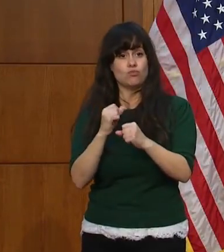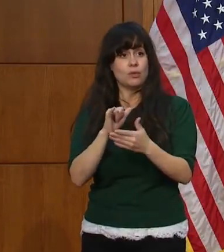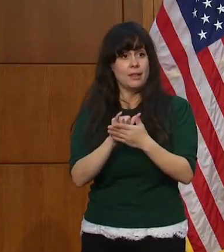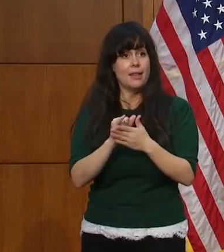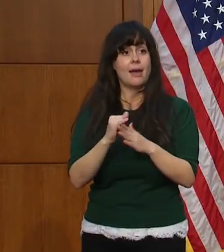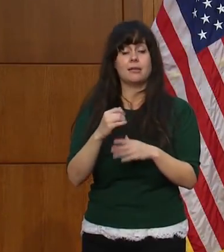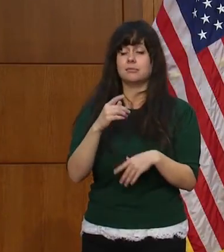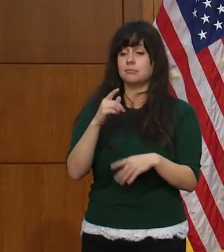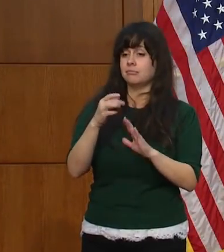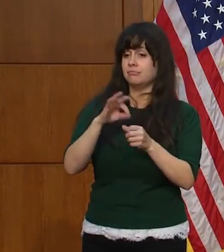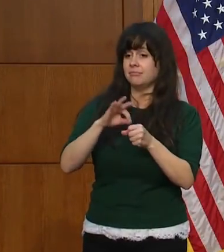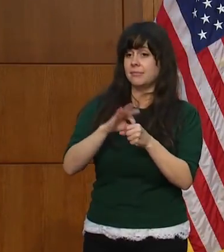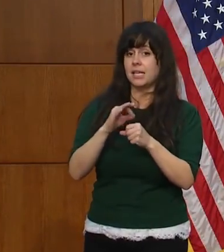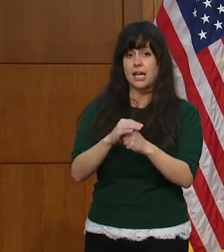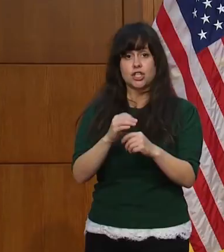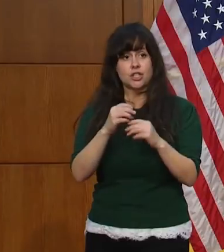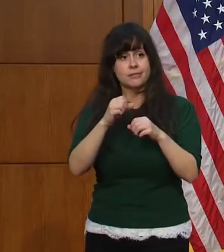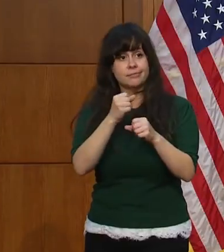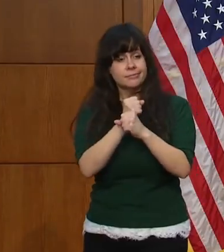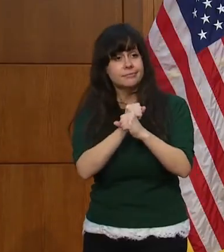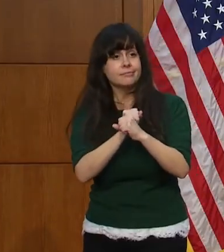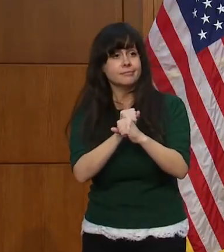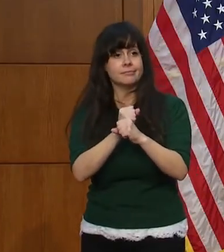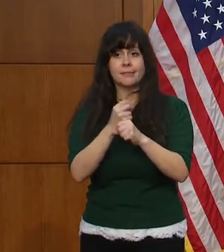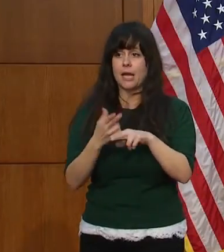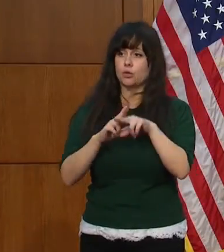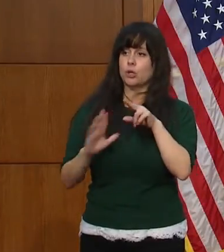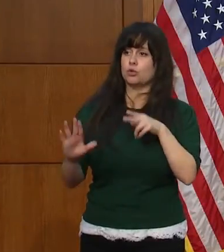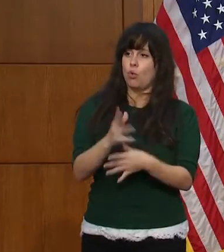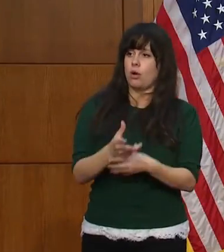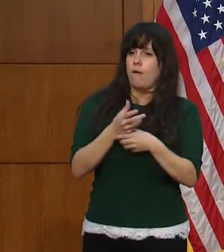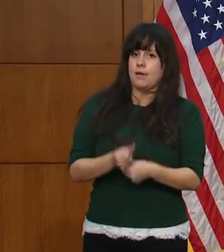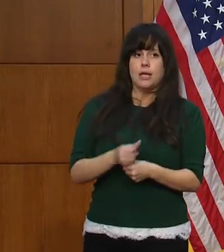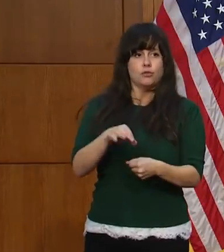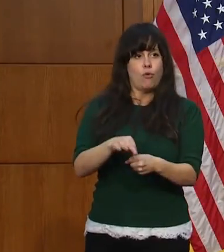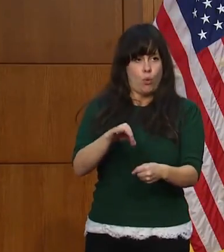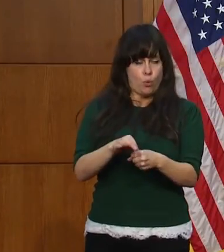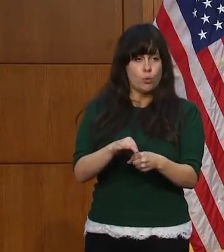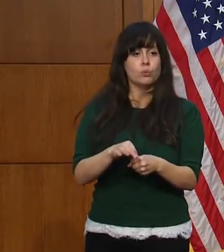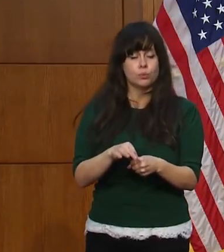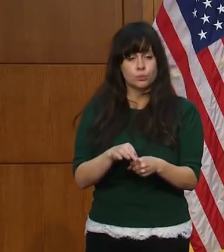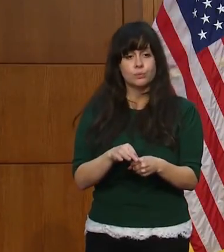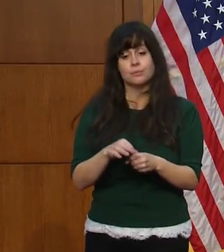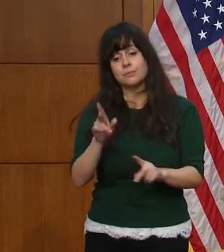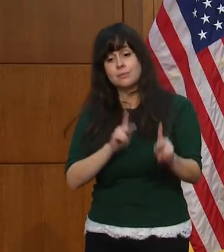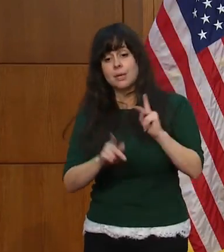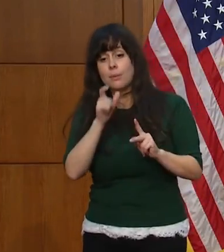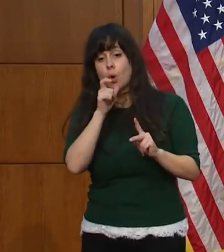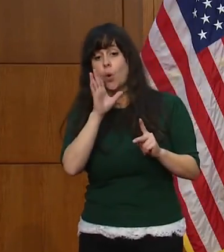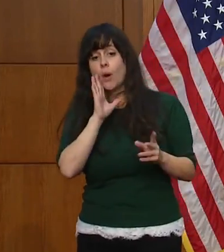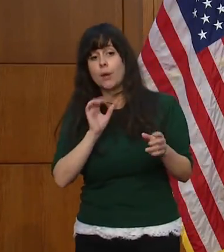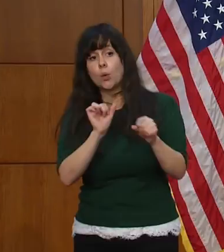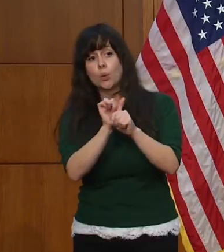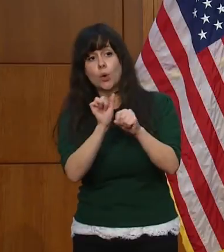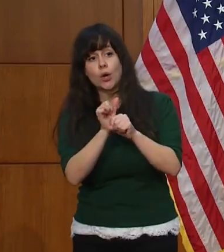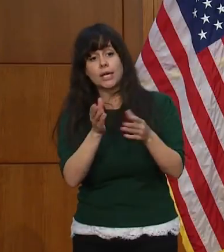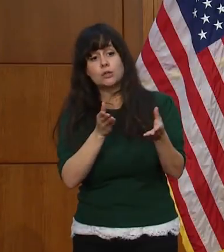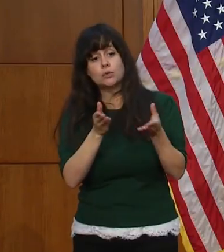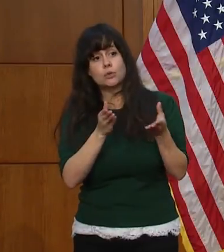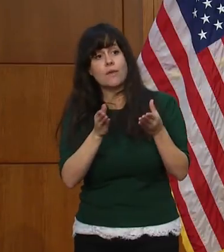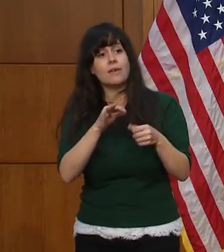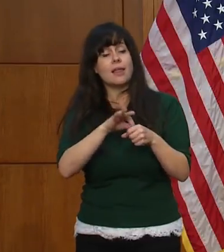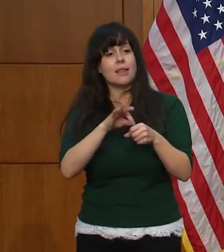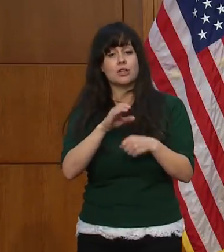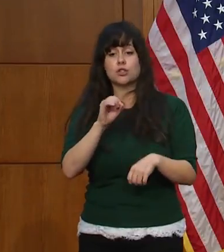voter confidence. And I want to remind everyone that the people serving as election officers and working in local